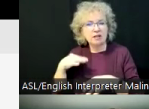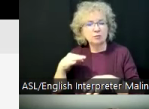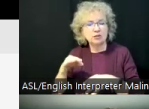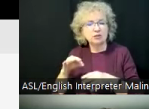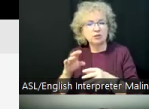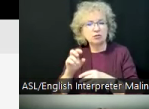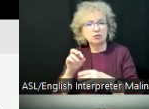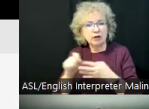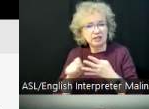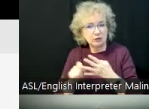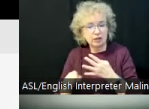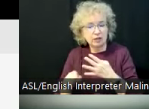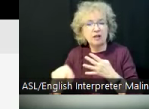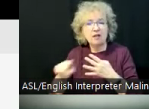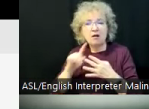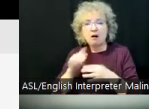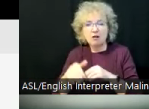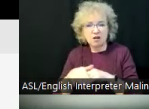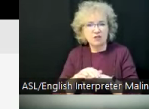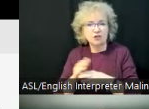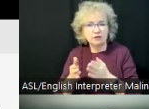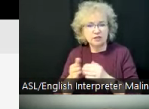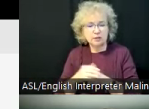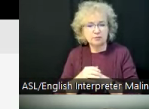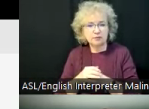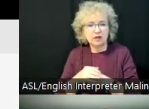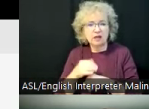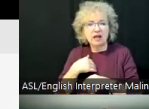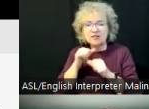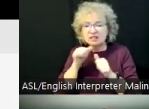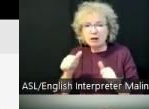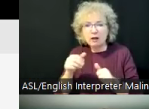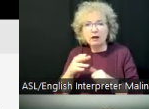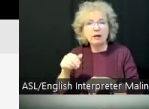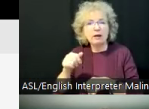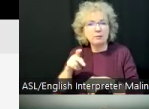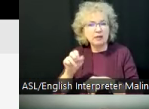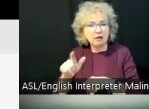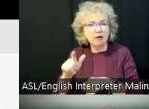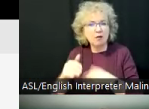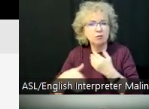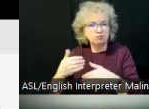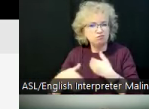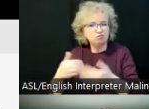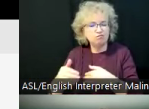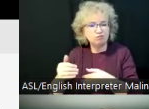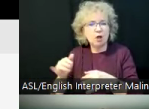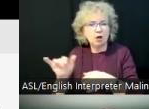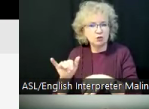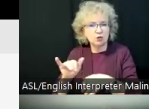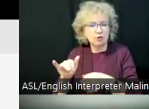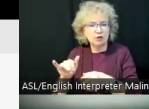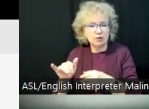are covered services, right? There are denial and appeal procedures that come with them. So that's a